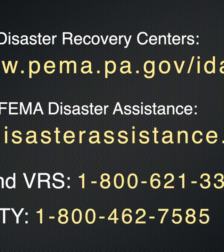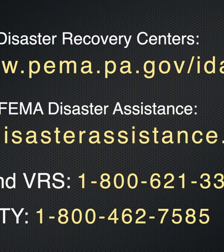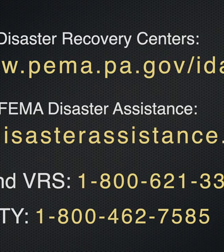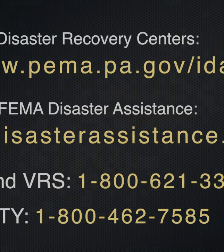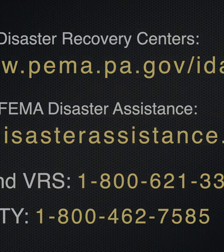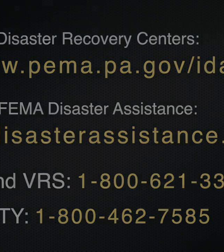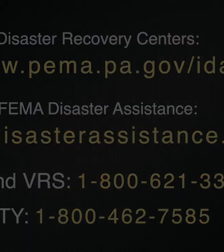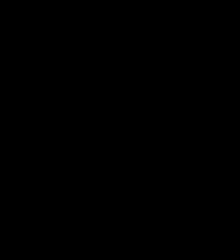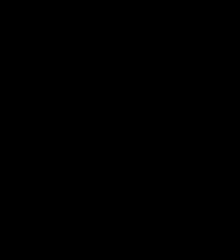Thank you.